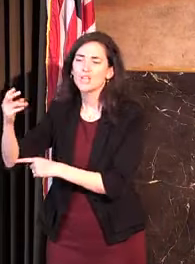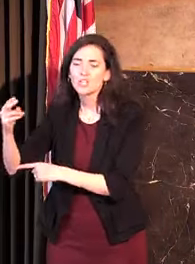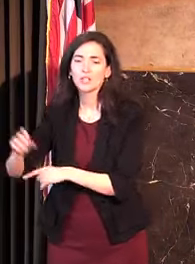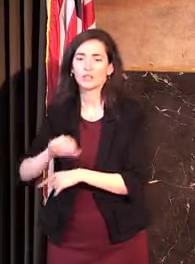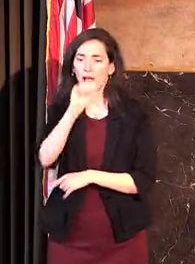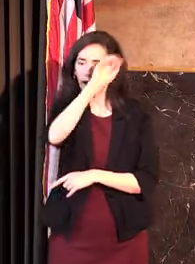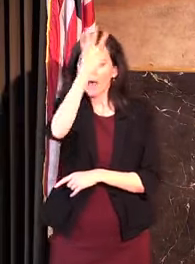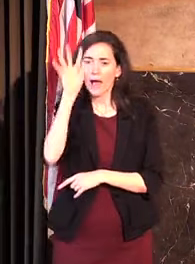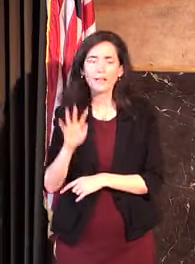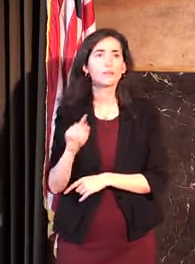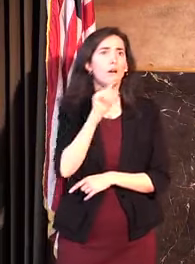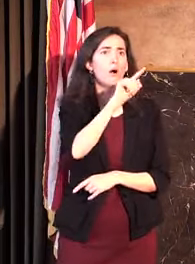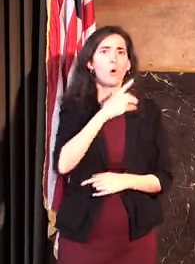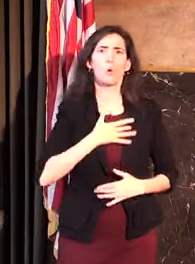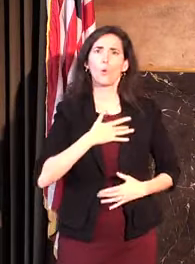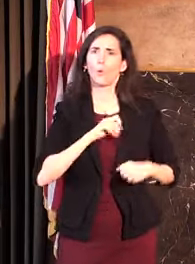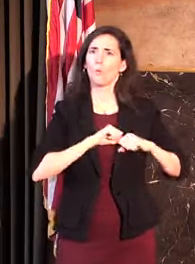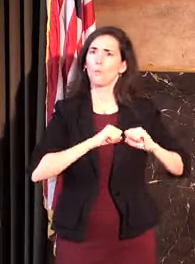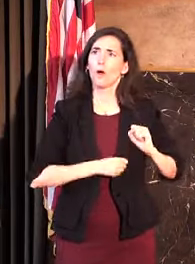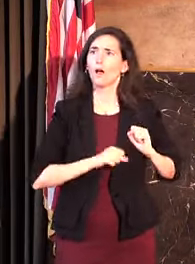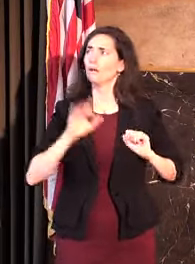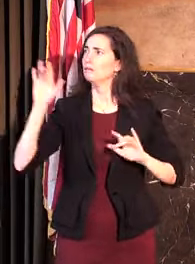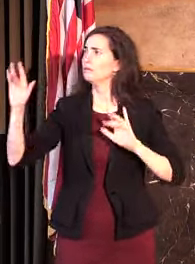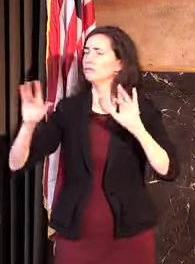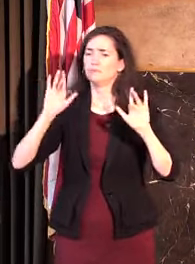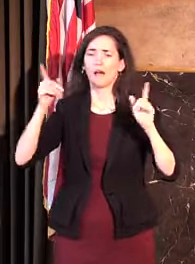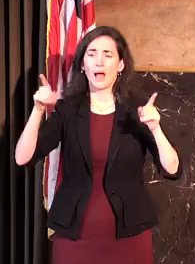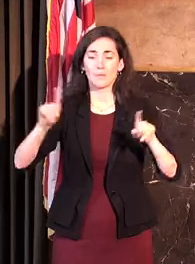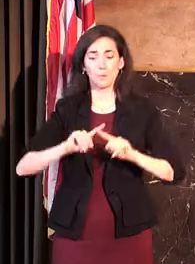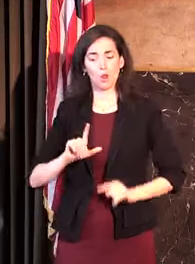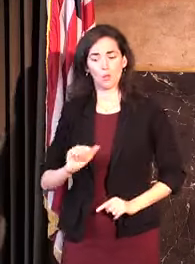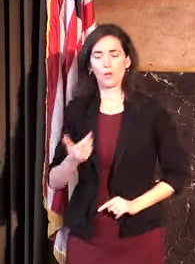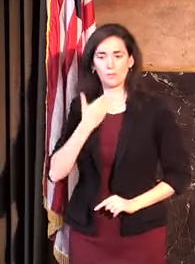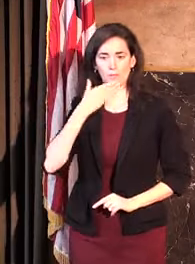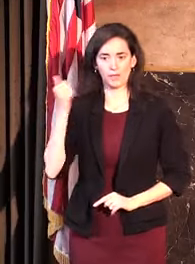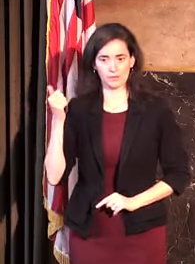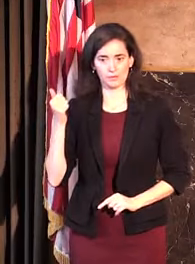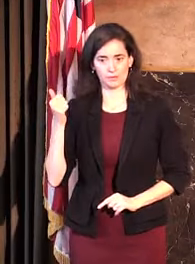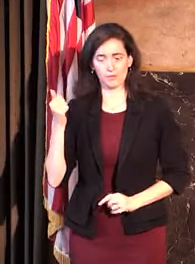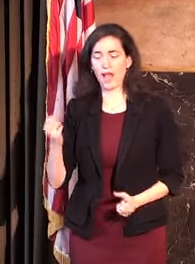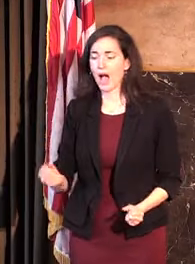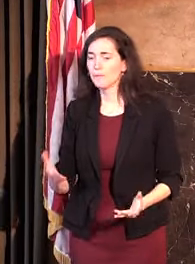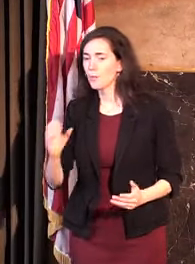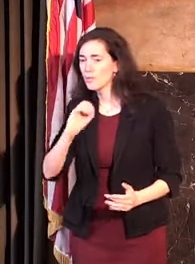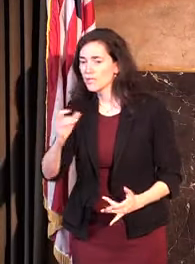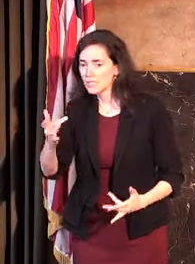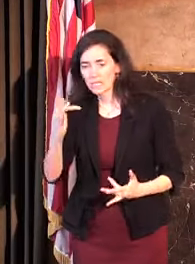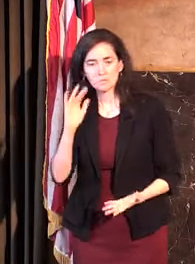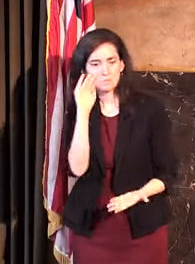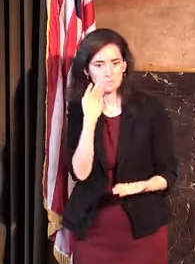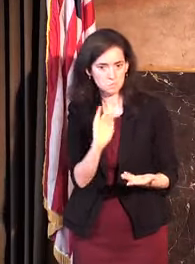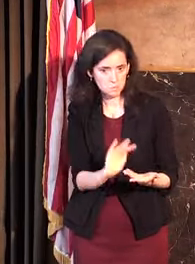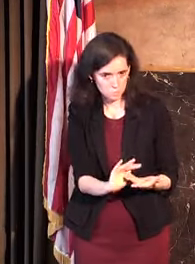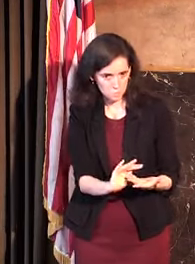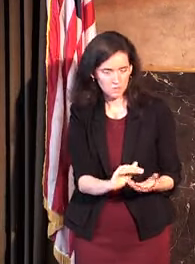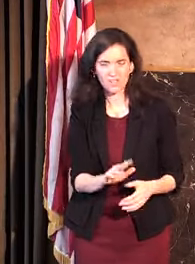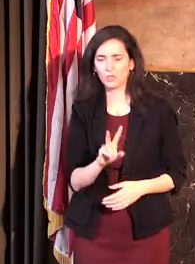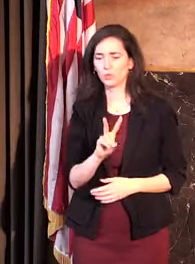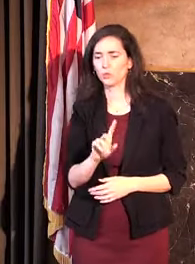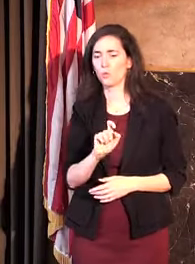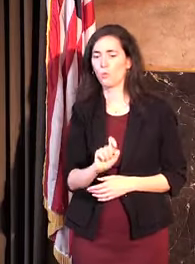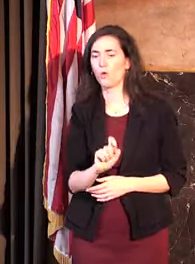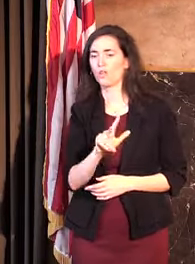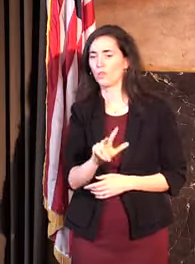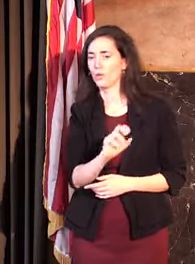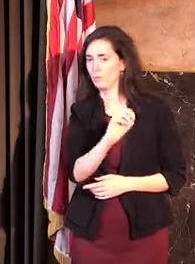for example, right now. But we're in a much better place right now. Percent positivity has been relatively low. This week it's at